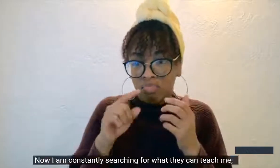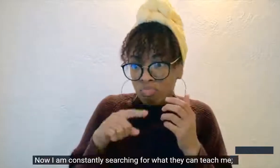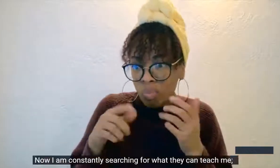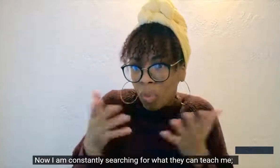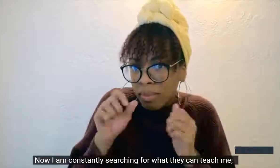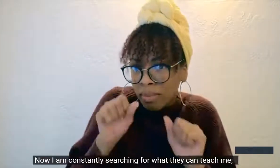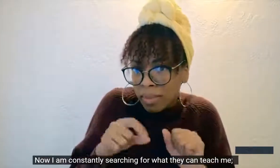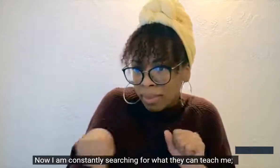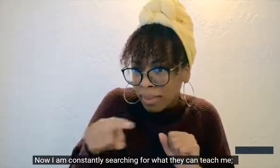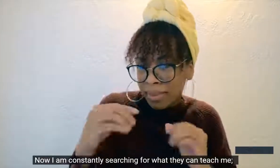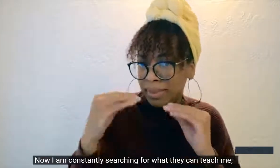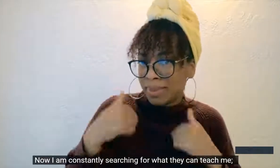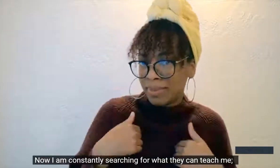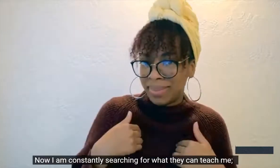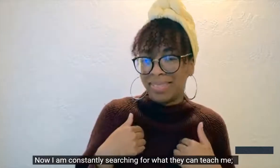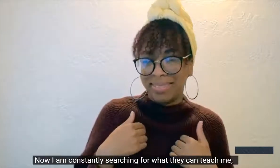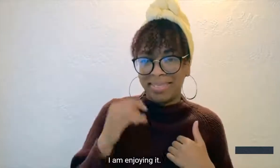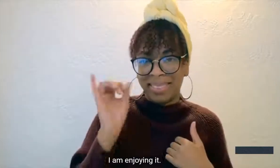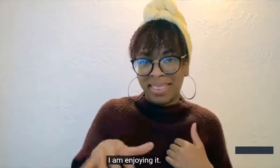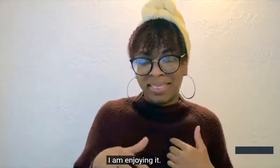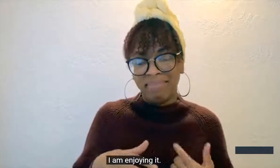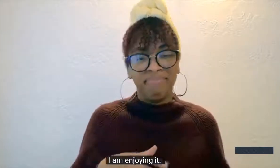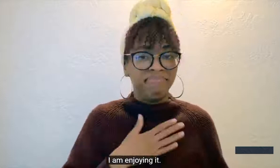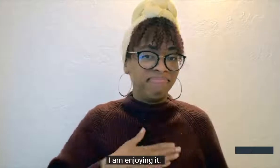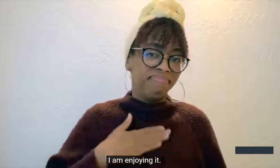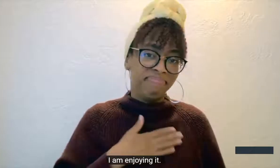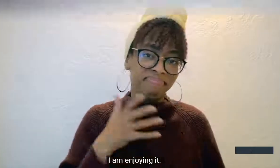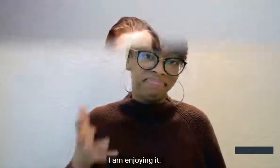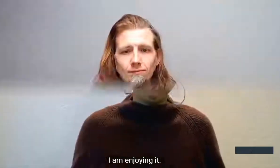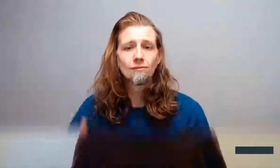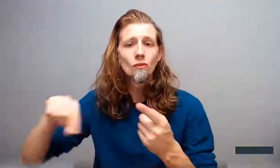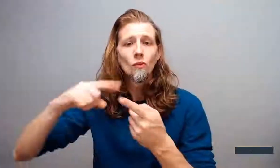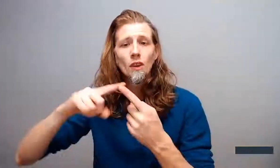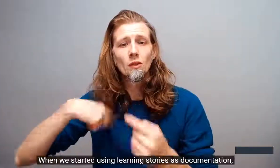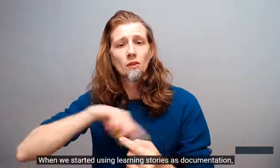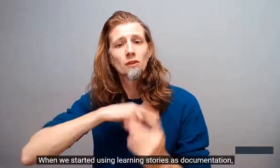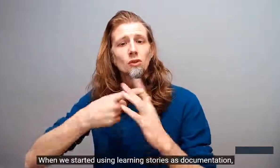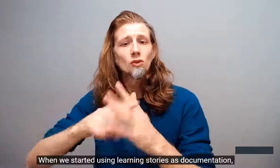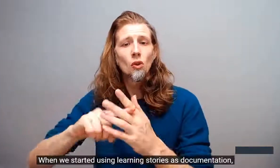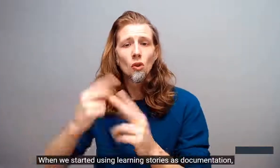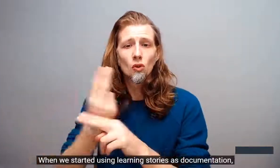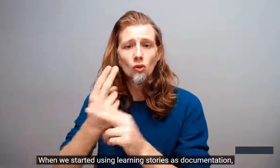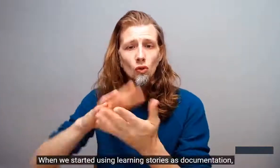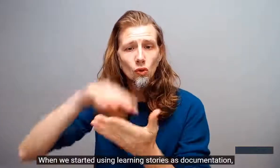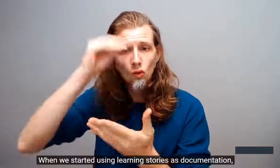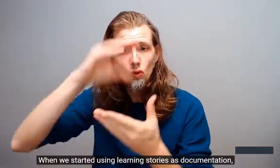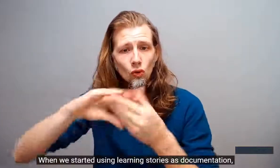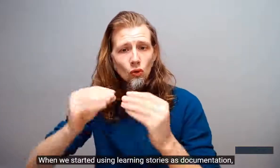and energy. I'm always looking now for what my students can teach me, and that's what I'm enjoying. When we start using